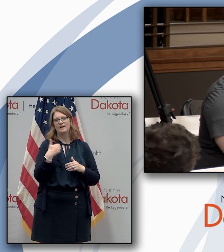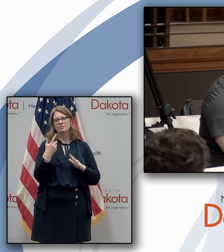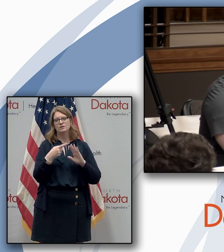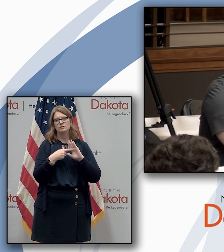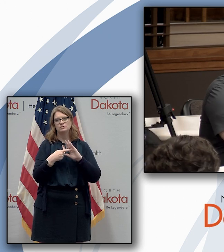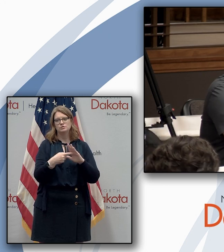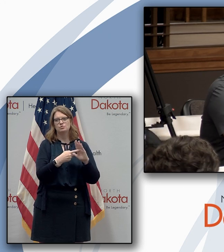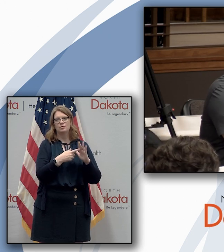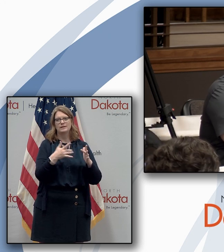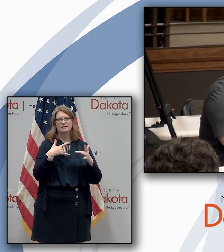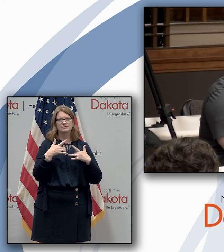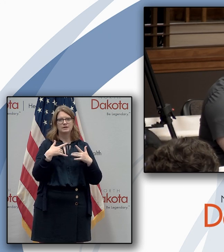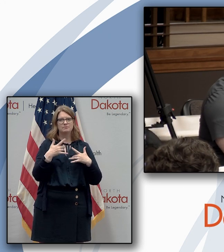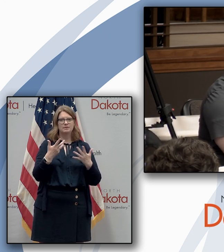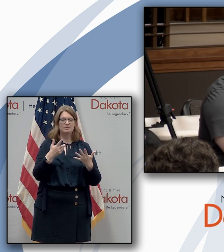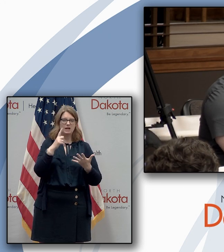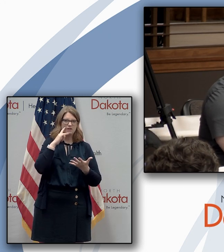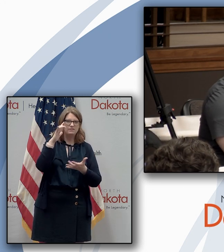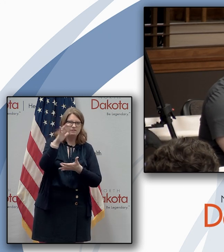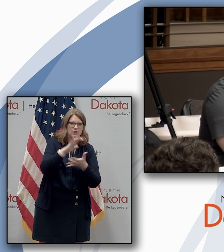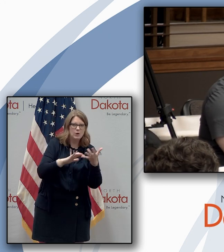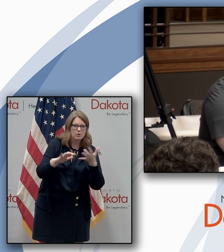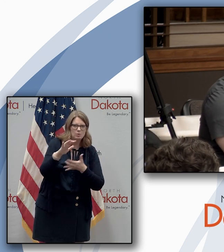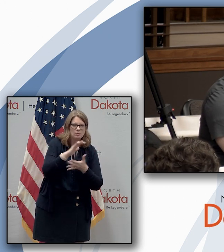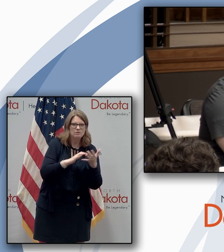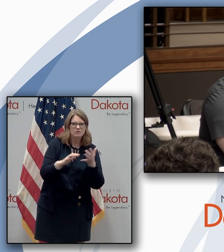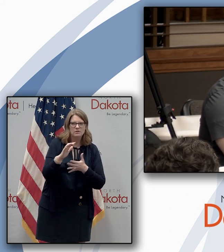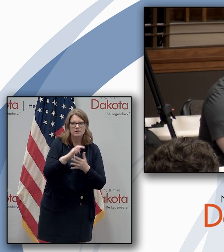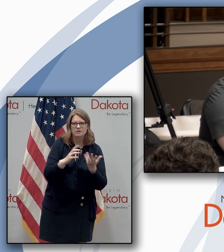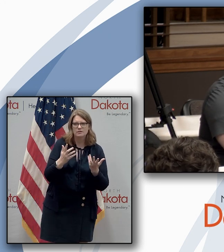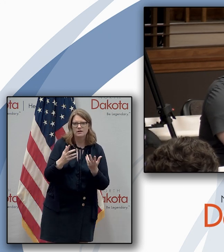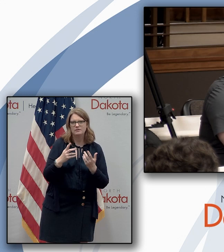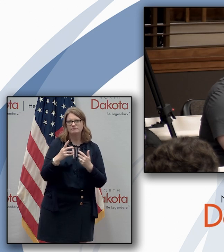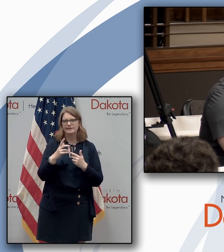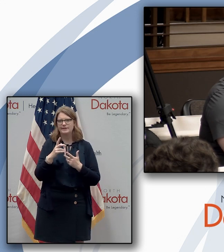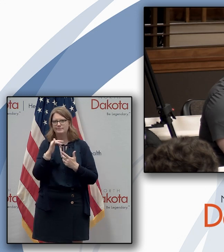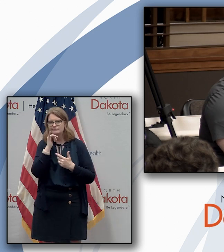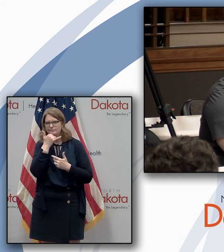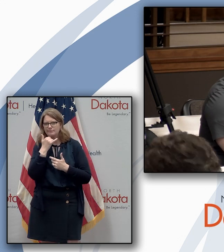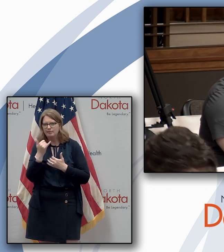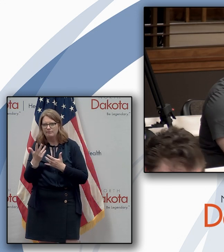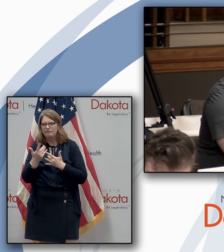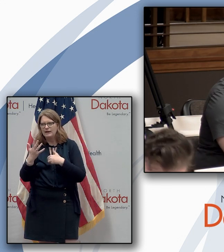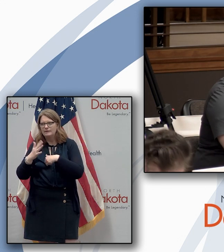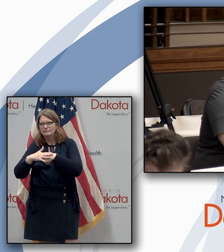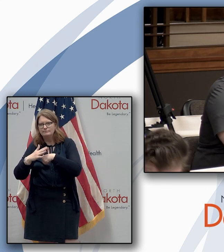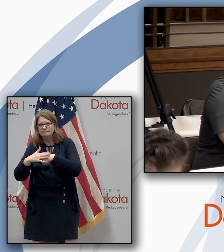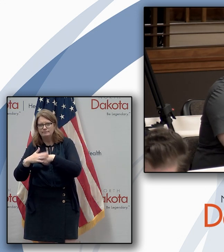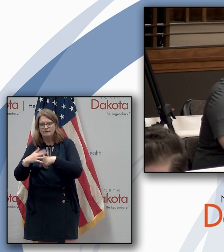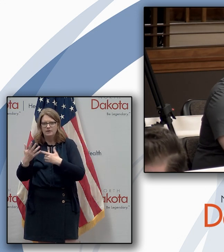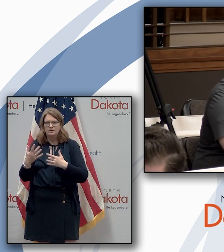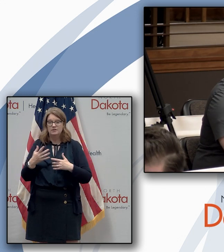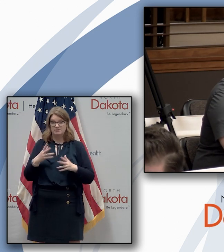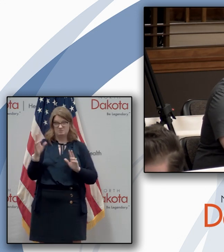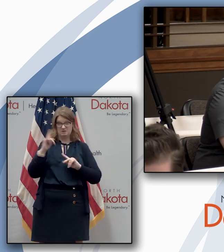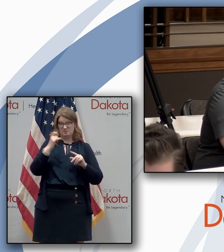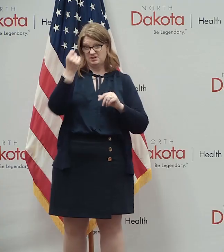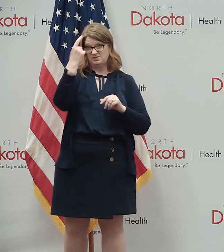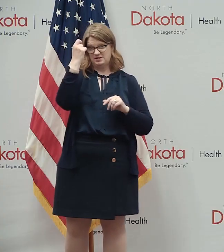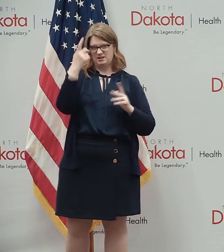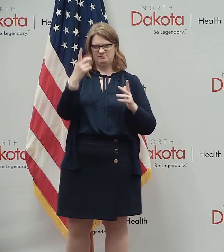as being confused by it or maybe even mistaking it as the fire danger index? And do people seem to understand how that